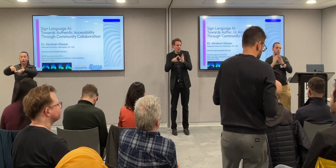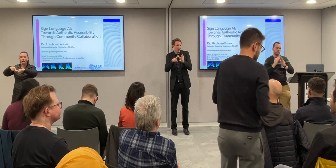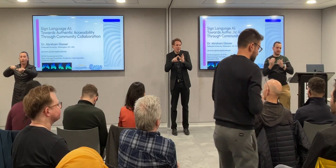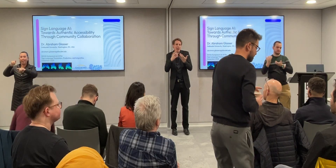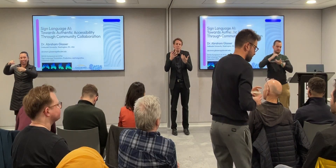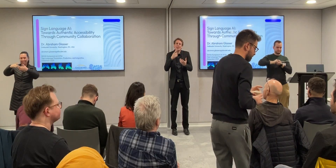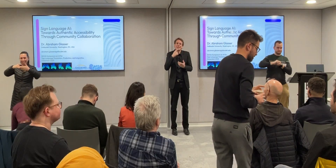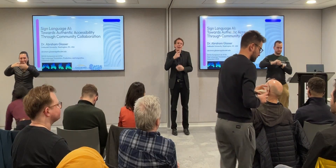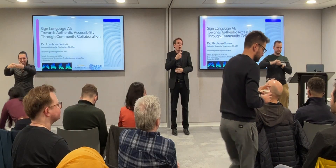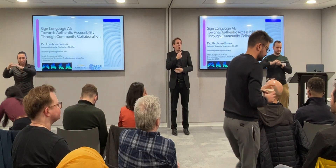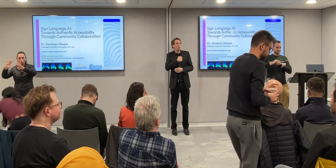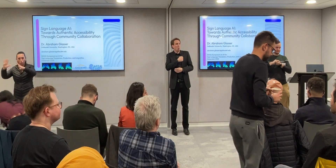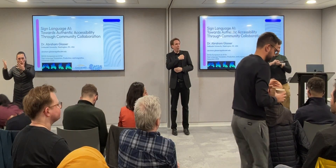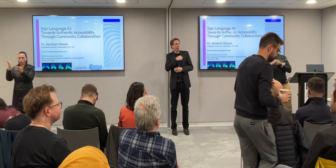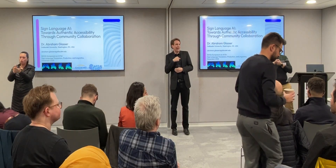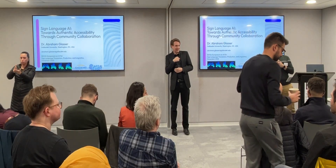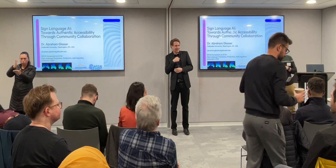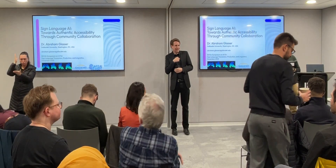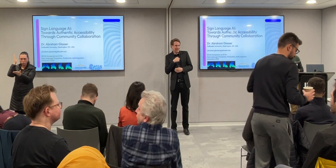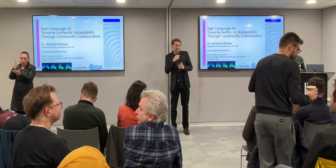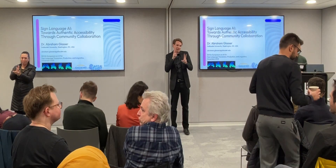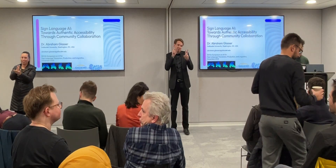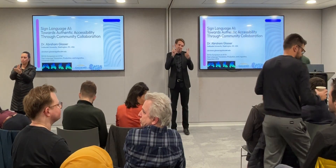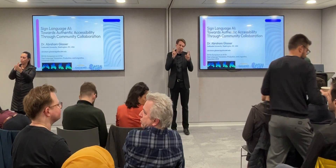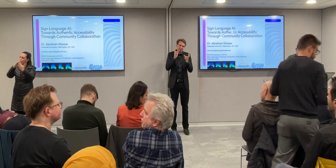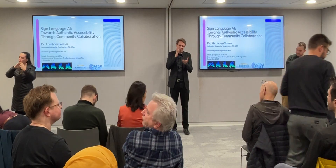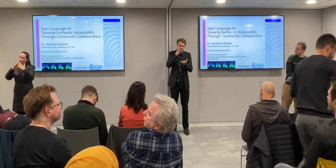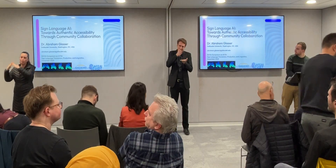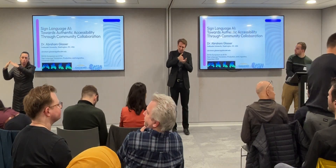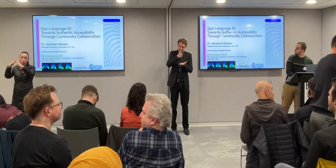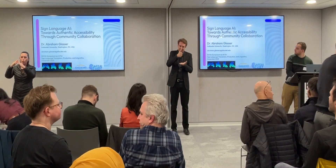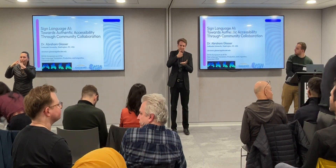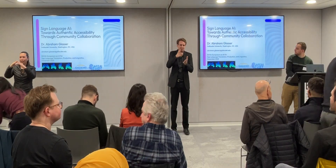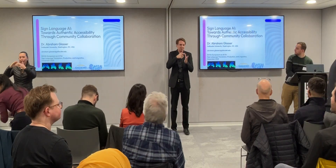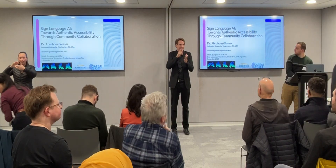Authentic Accessibility Through Community Collaboration.